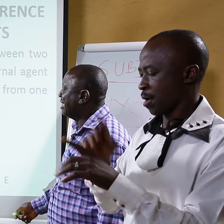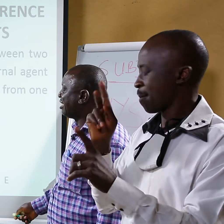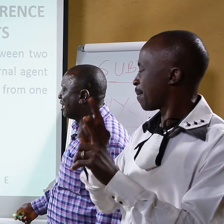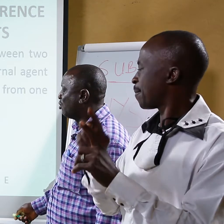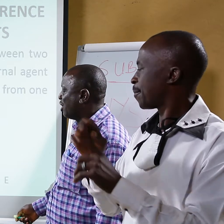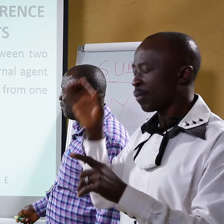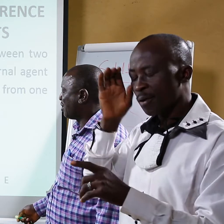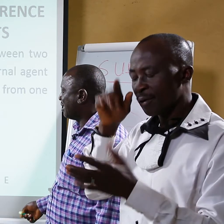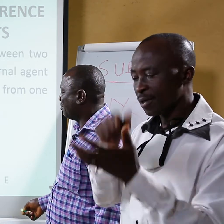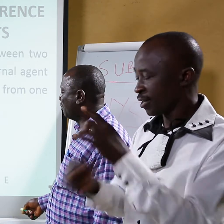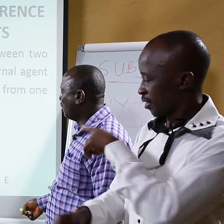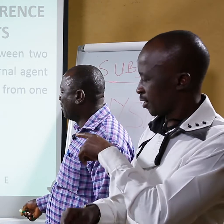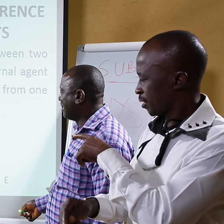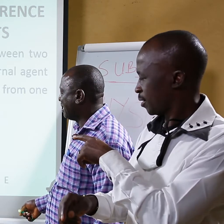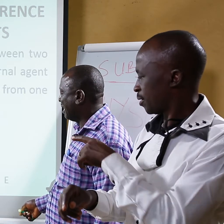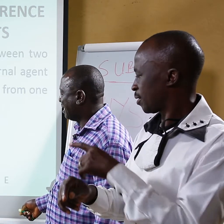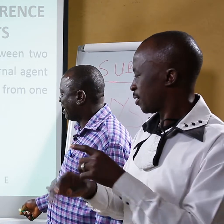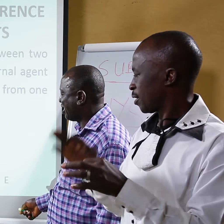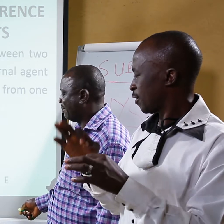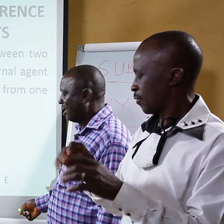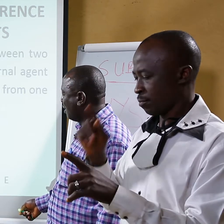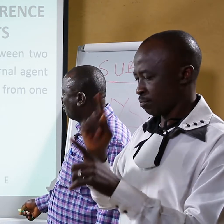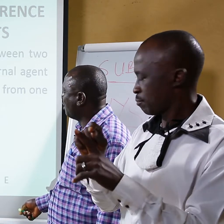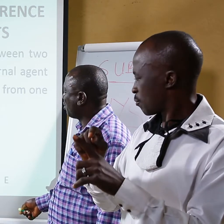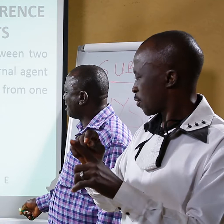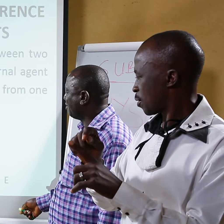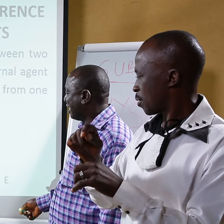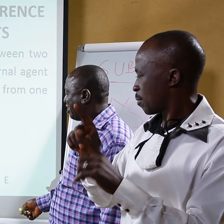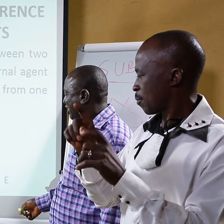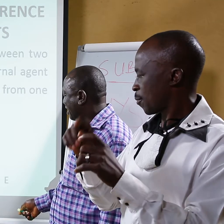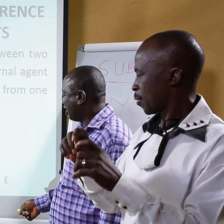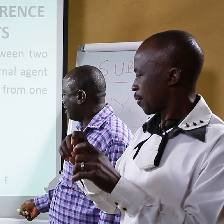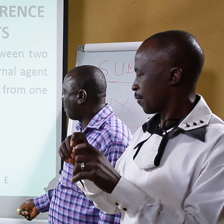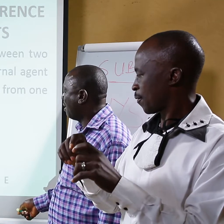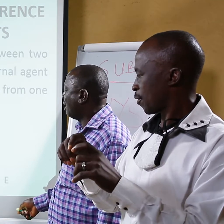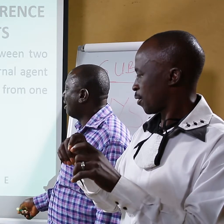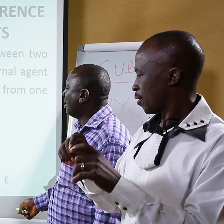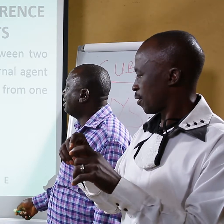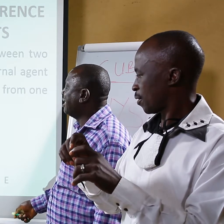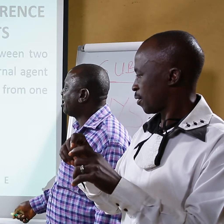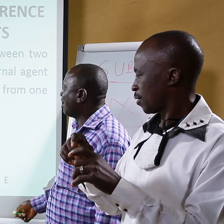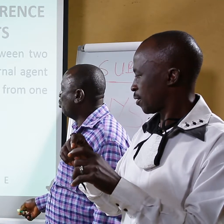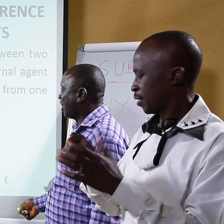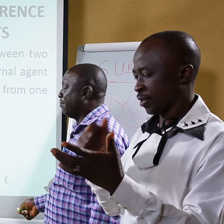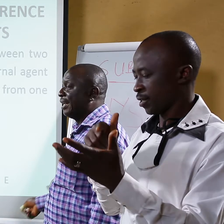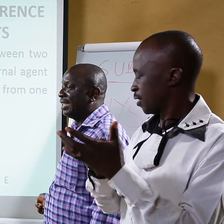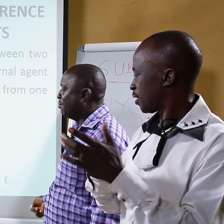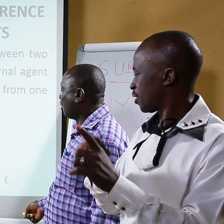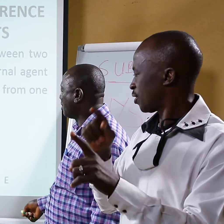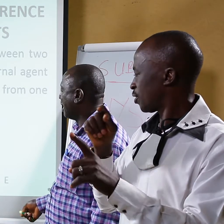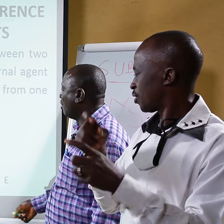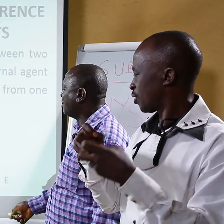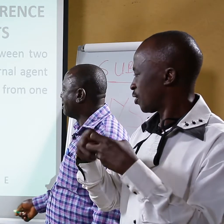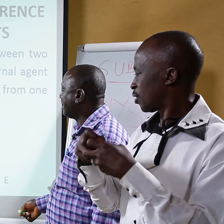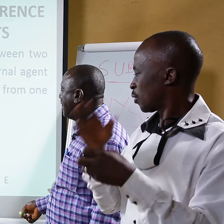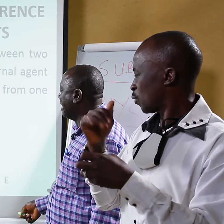considering this charge which is positive, if we place a unit positive test charge here, this charge will repel it because